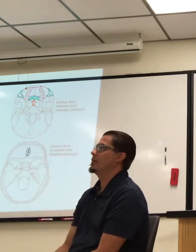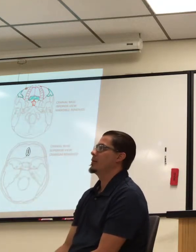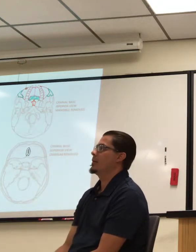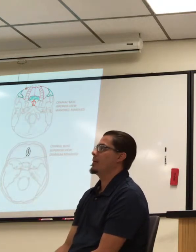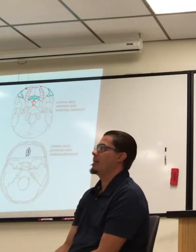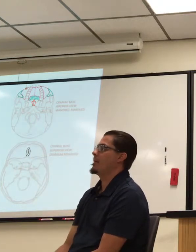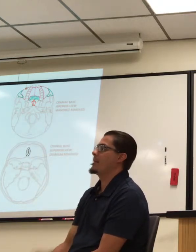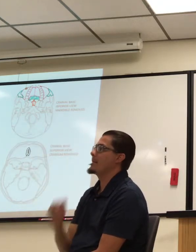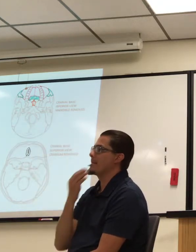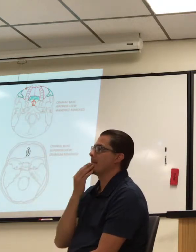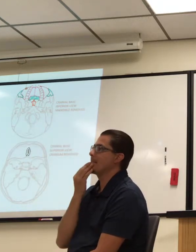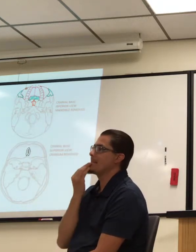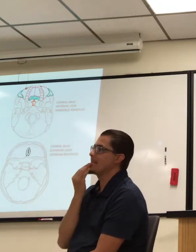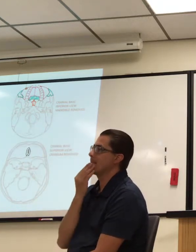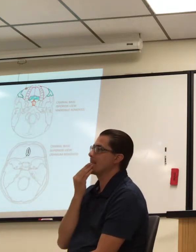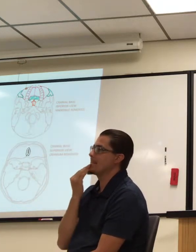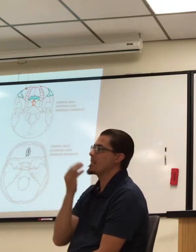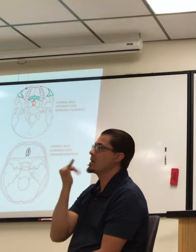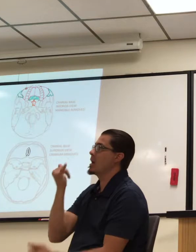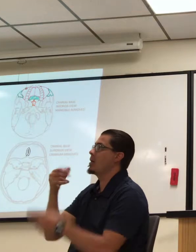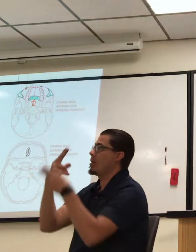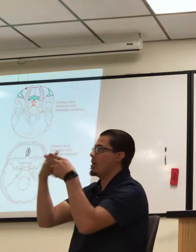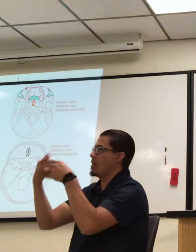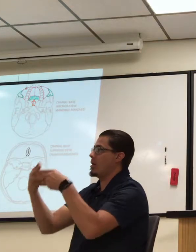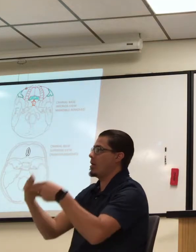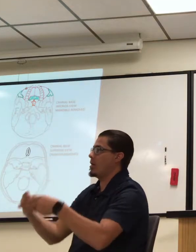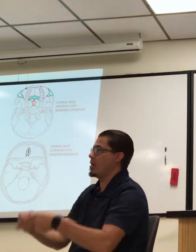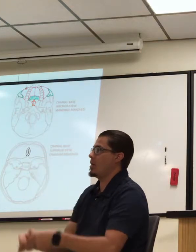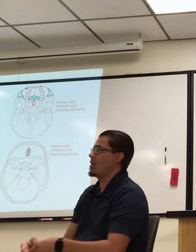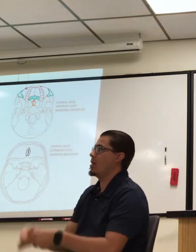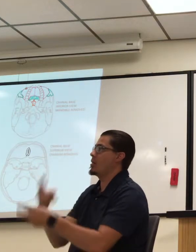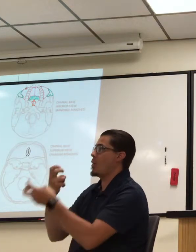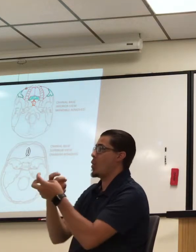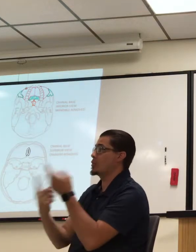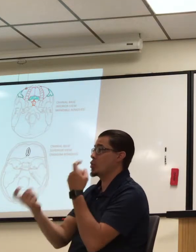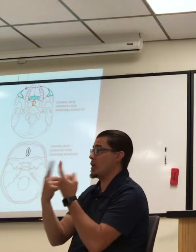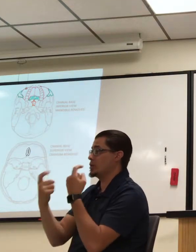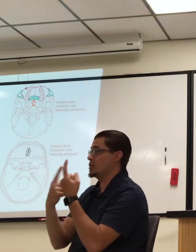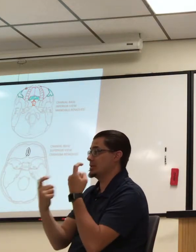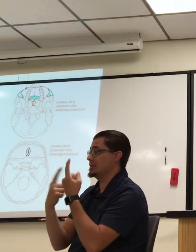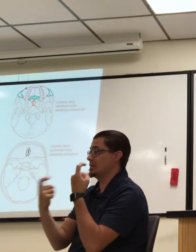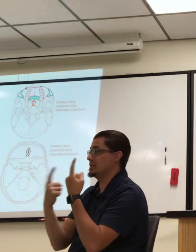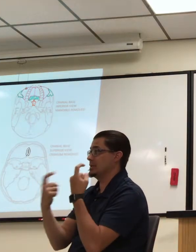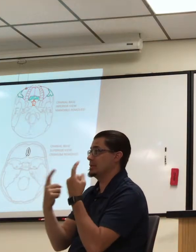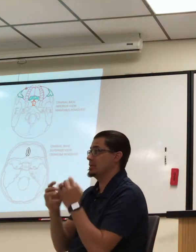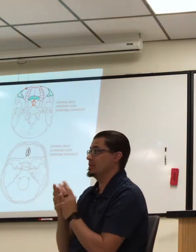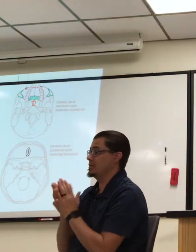kind of gone through the names of the bones, are there any questions?